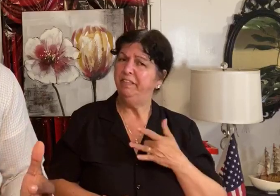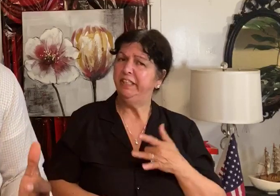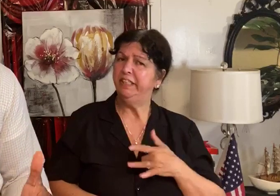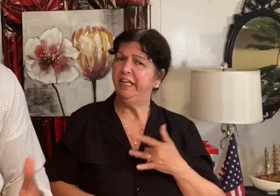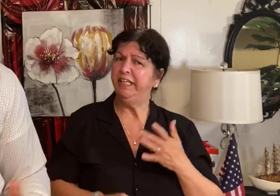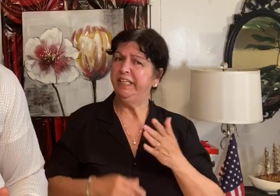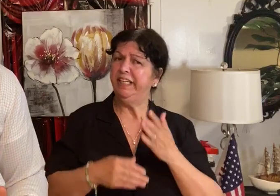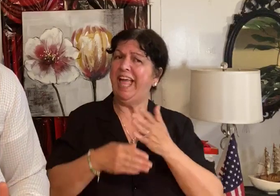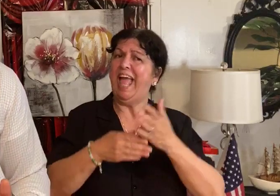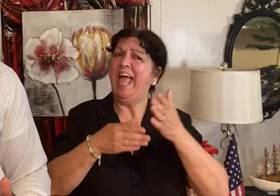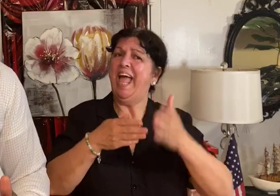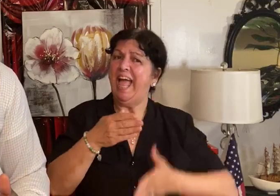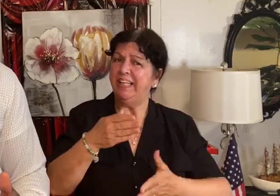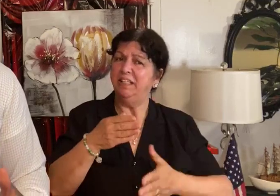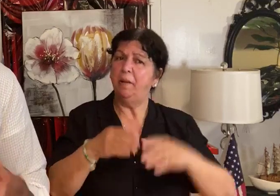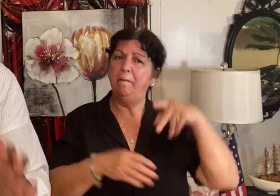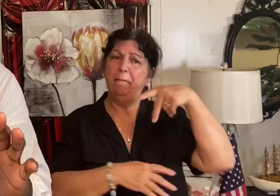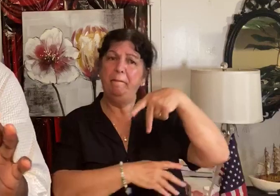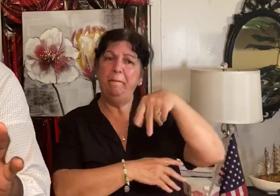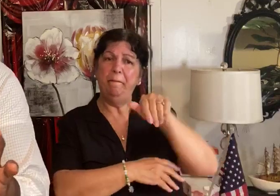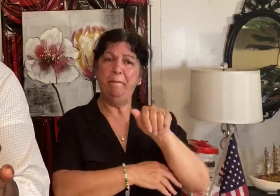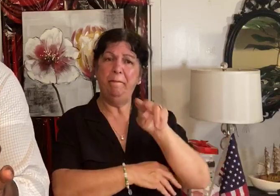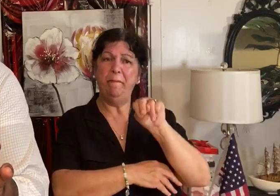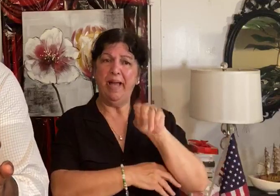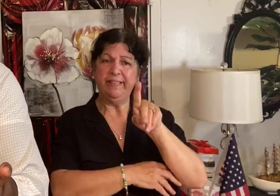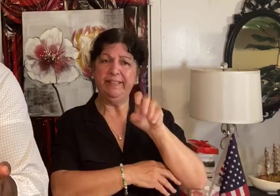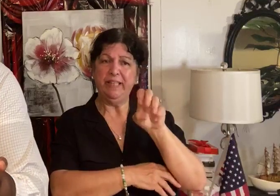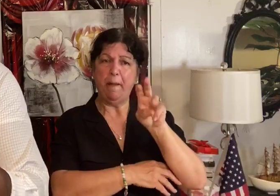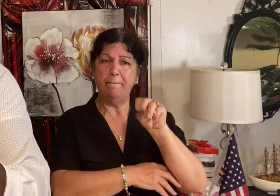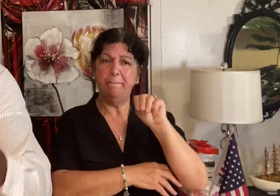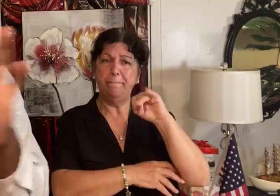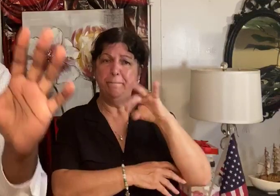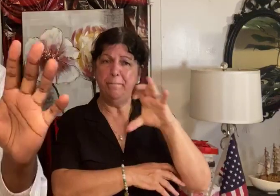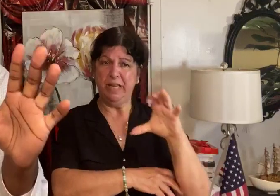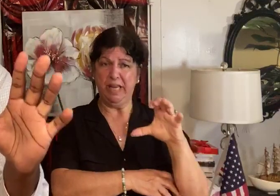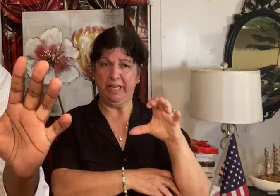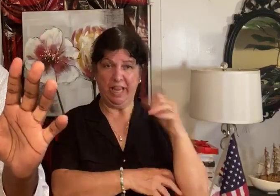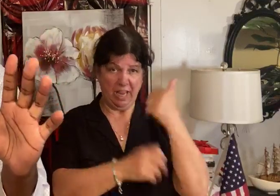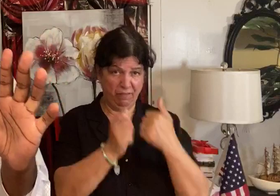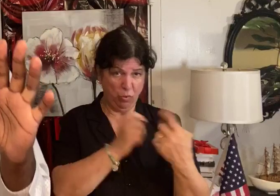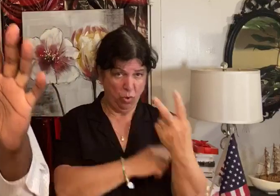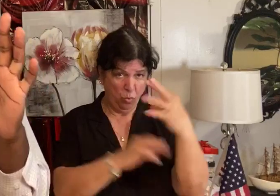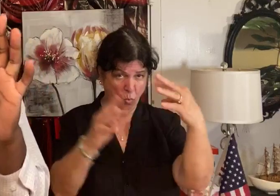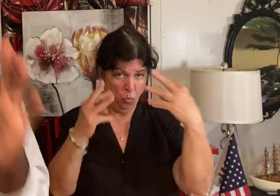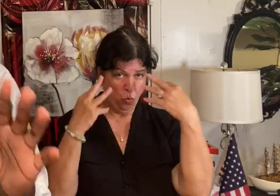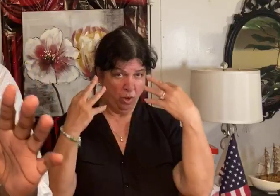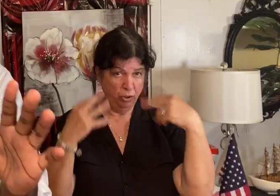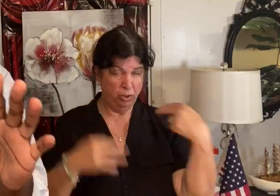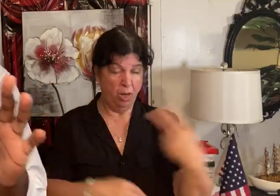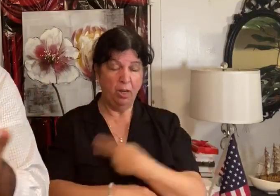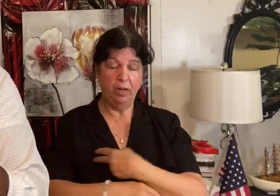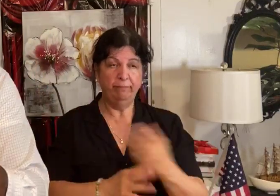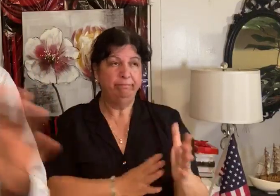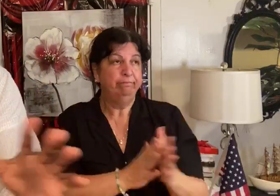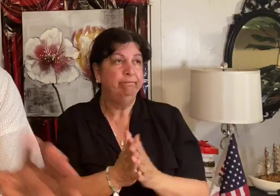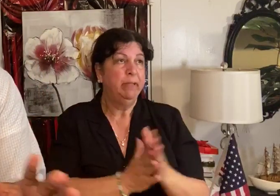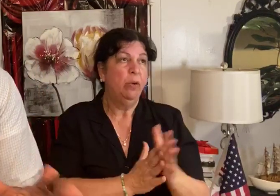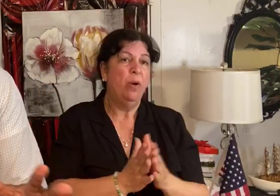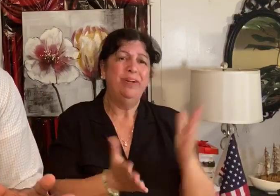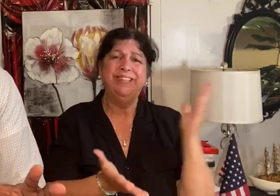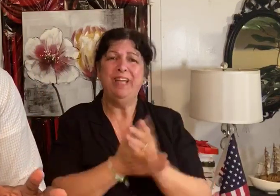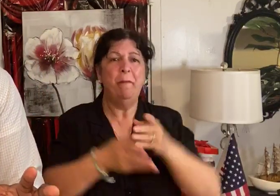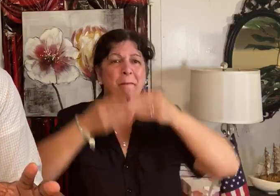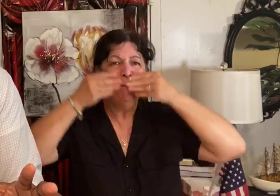the pandemic. And I'll tell you right now, everyone watching there, I can't wait to stop wearing